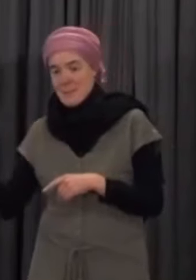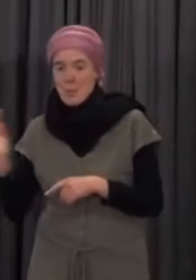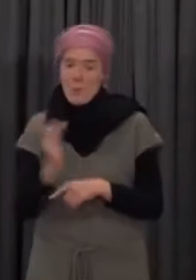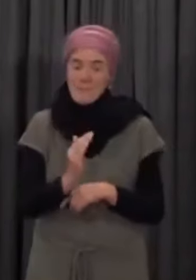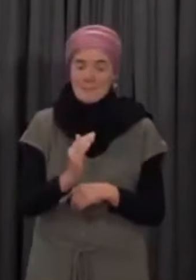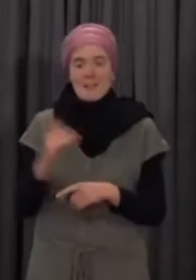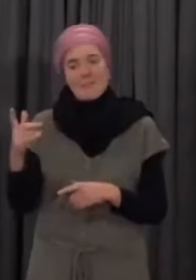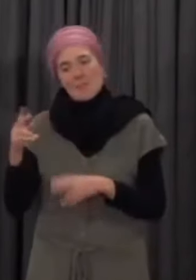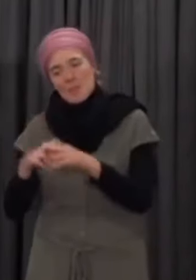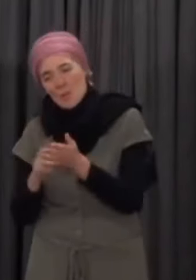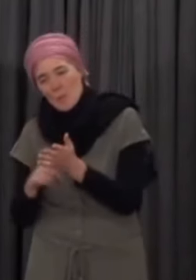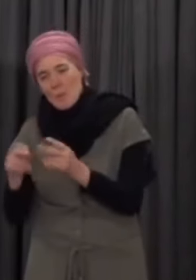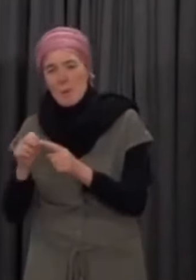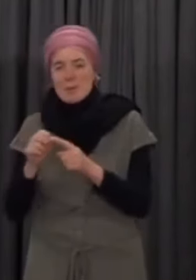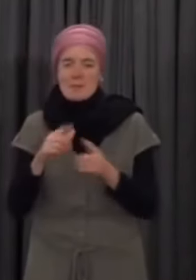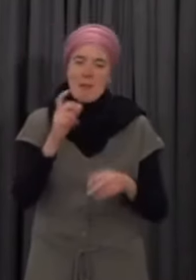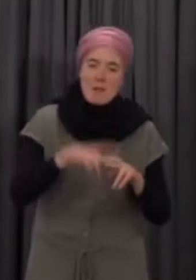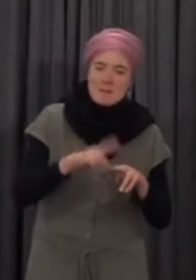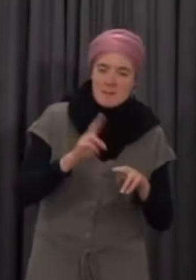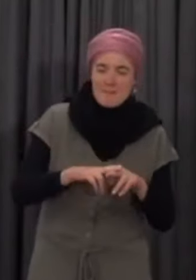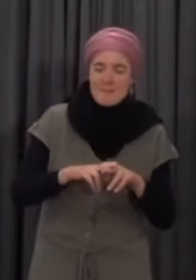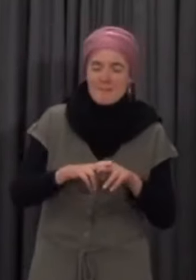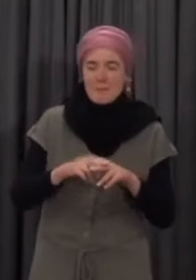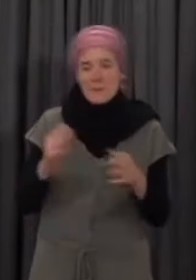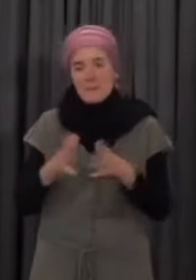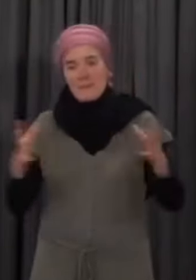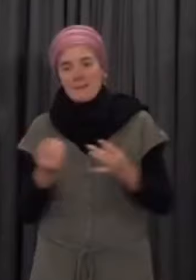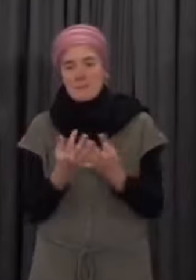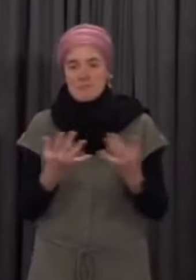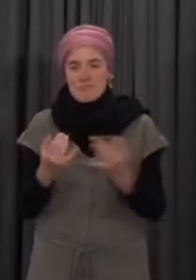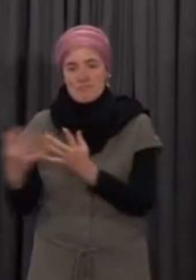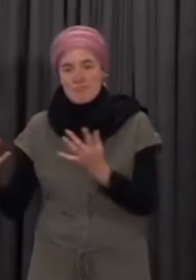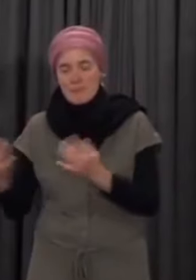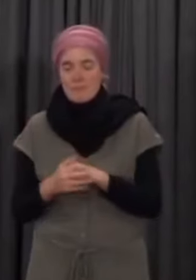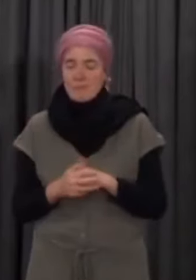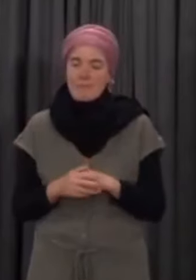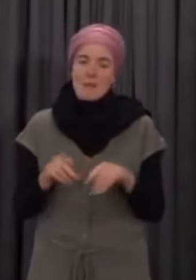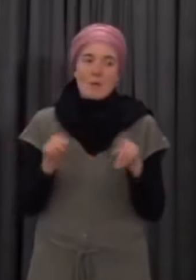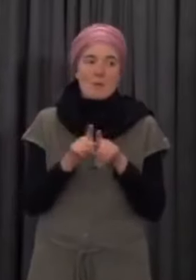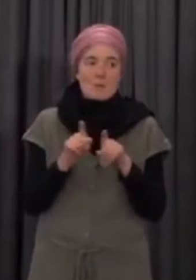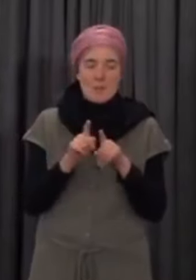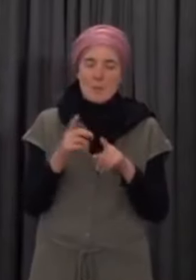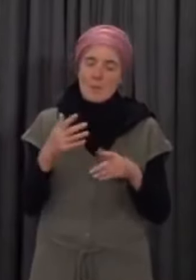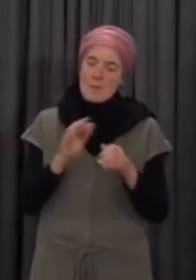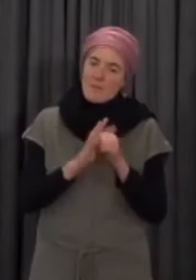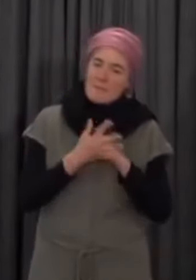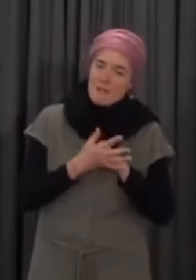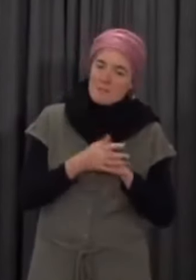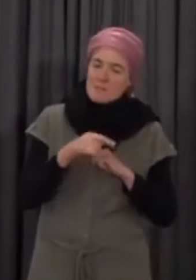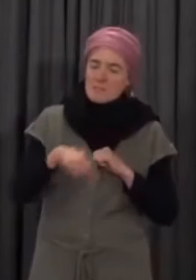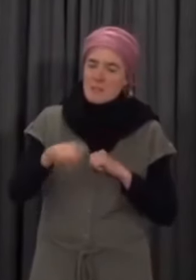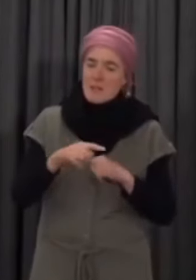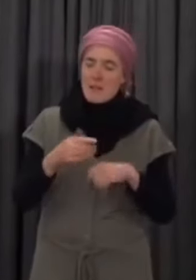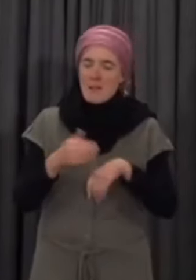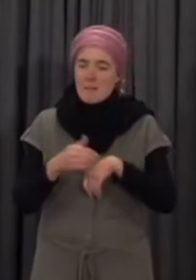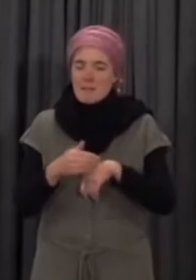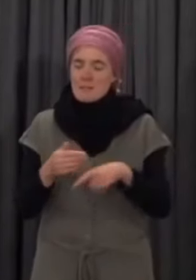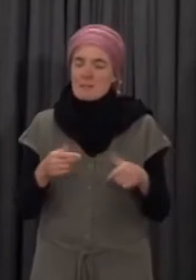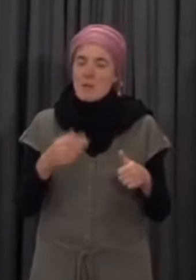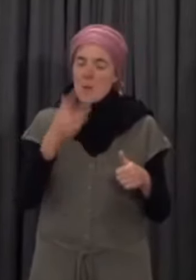areas. We also know that it is a virus with a strong socio-economic component. So if you are